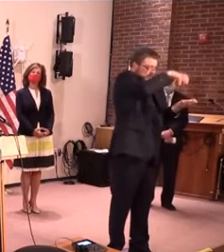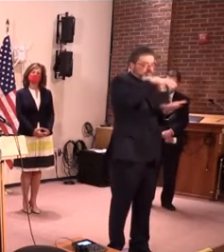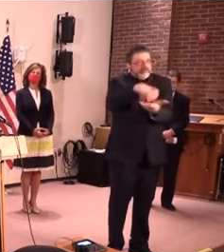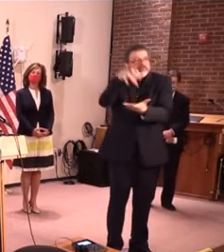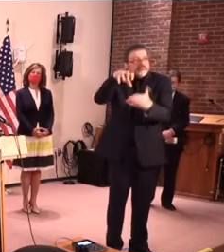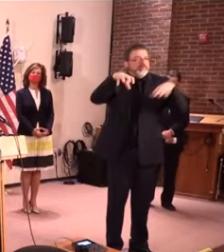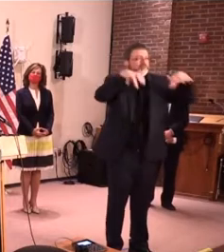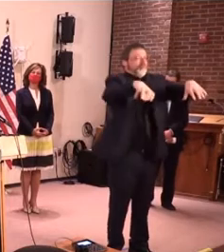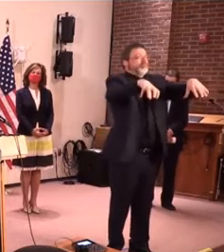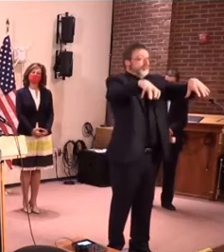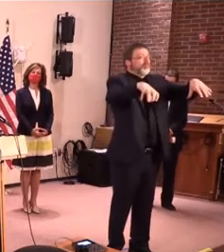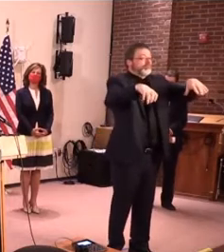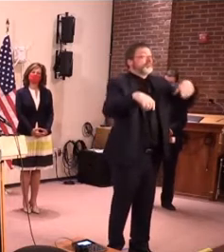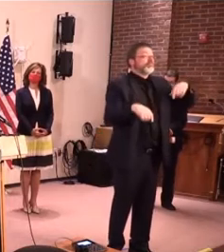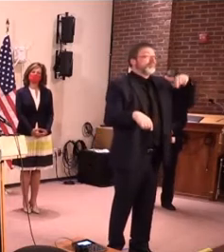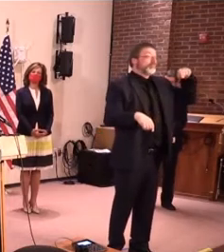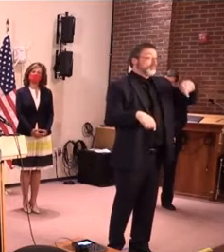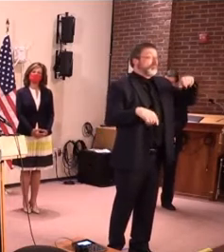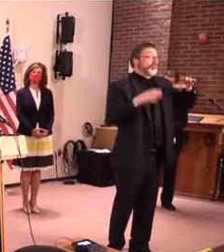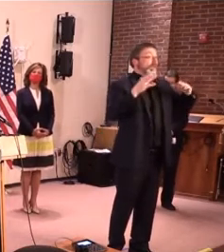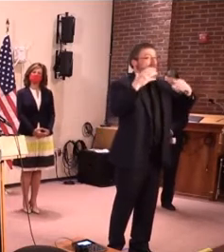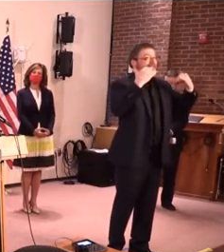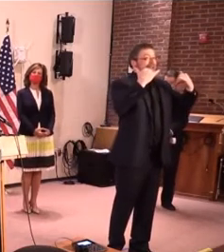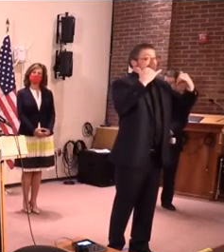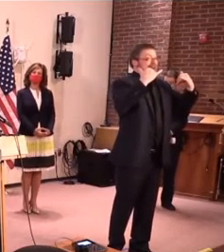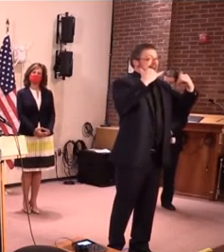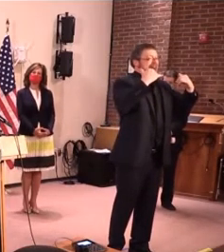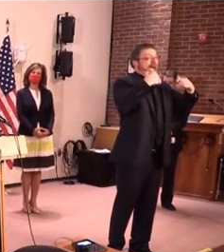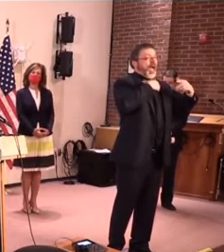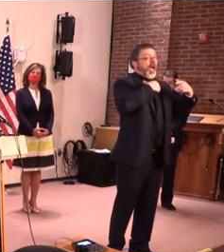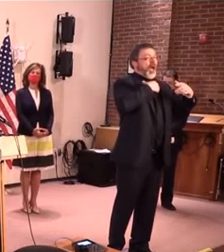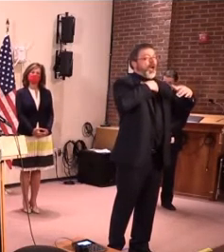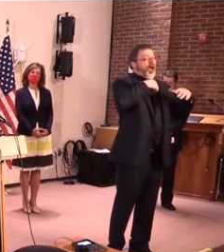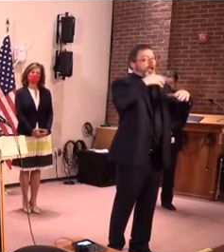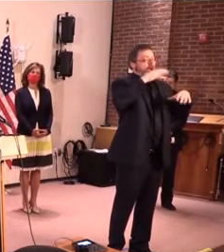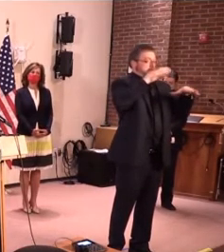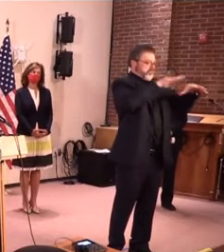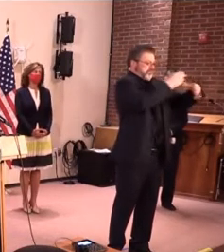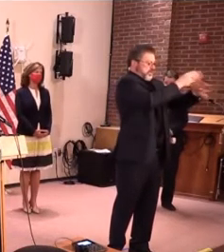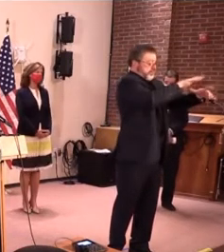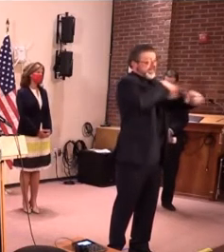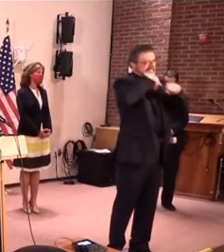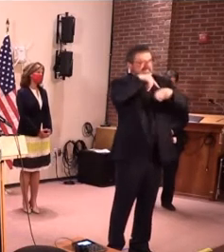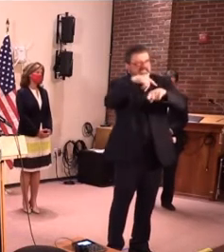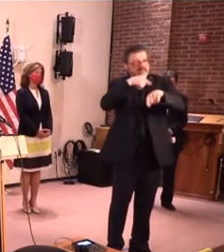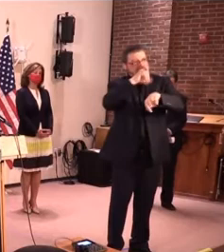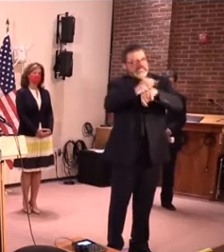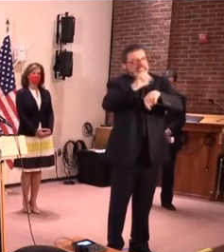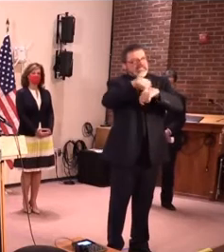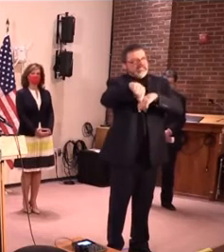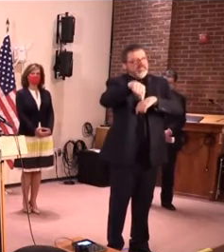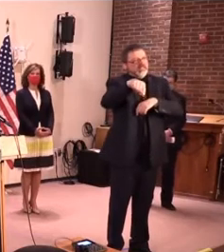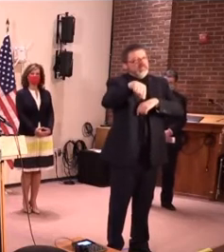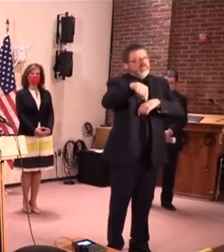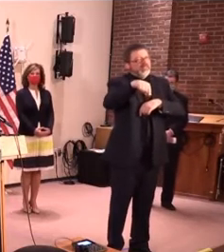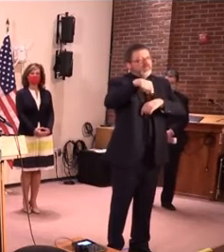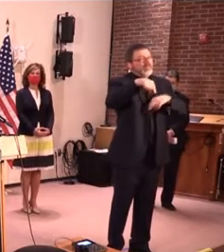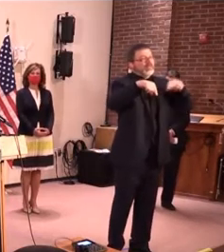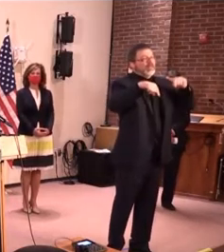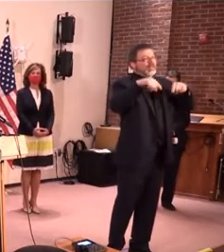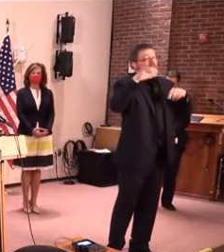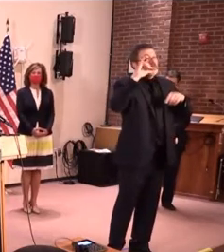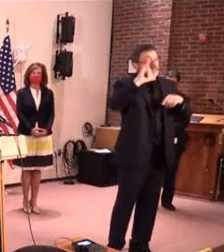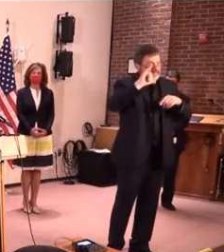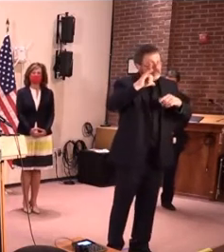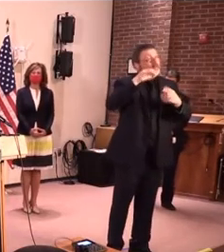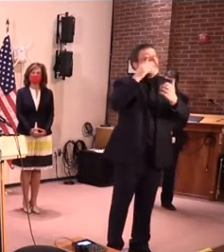in anticipation of more of an REA type of approach from the federal government, and this is going to involve federal money. So